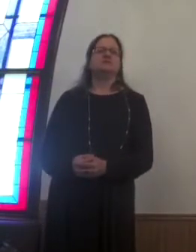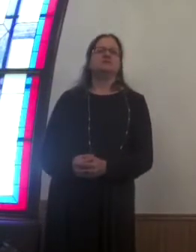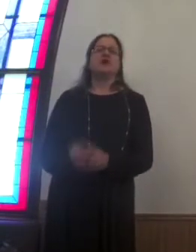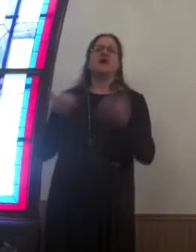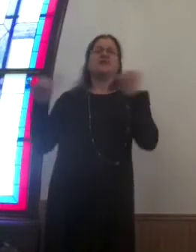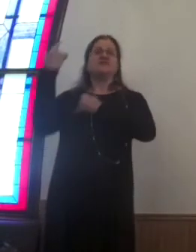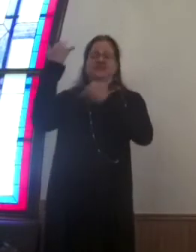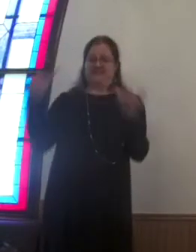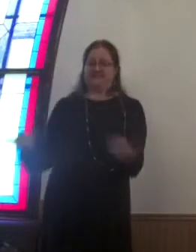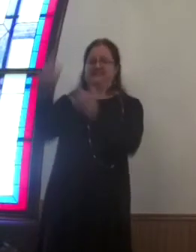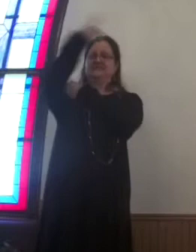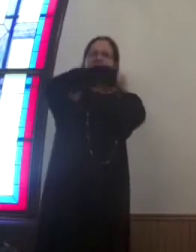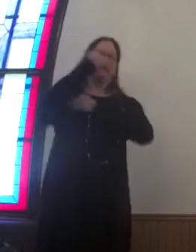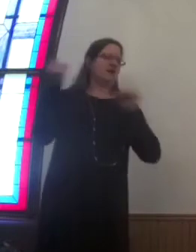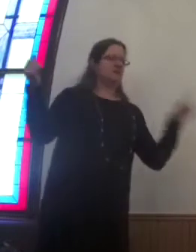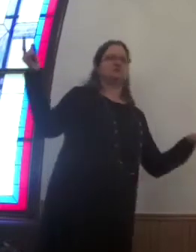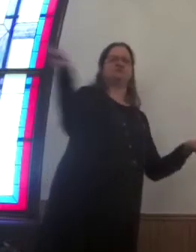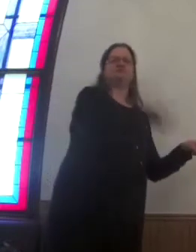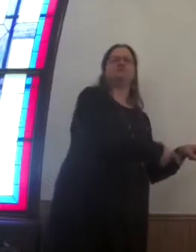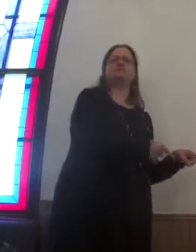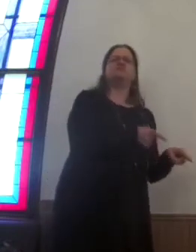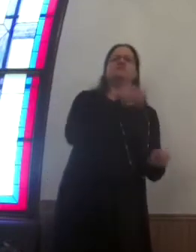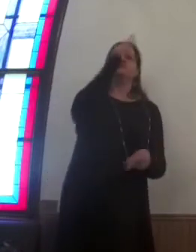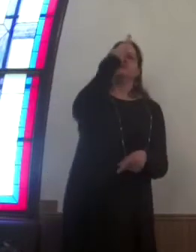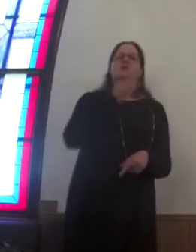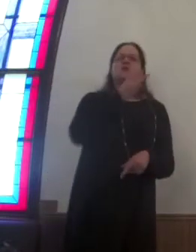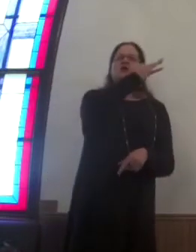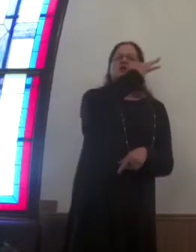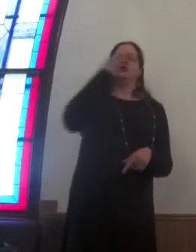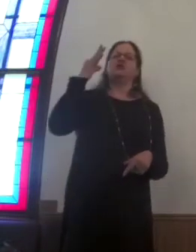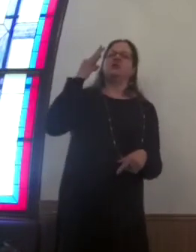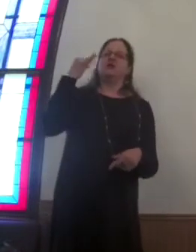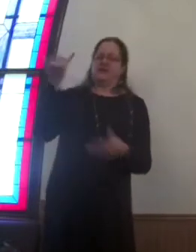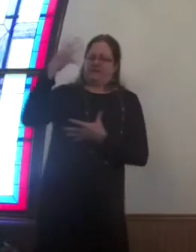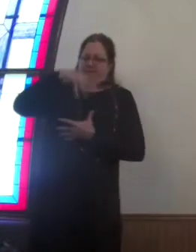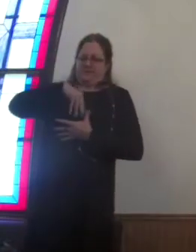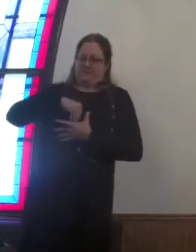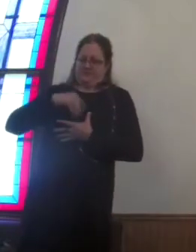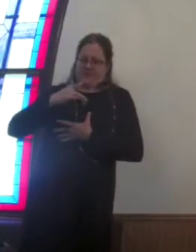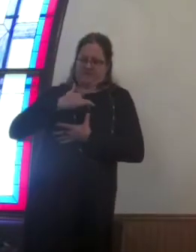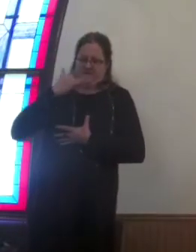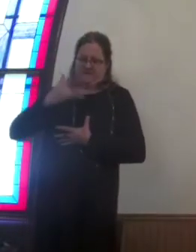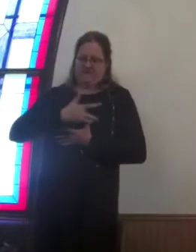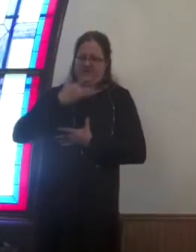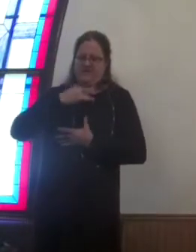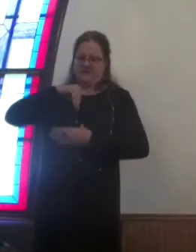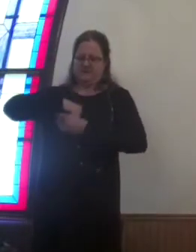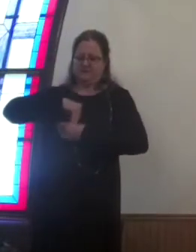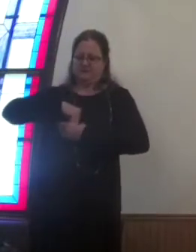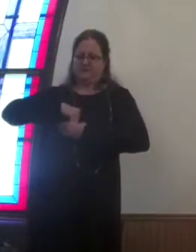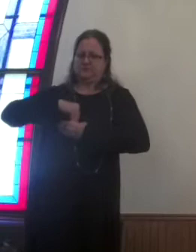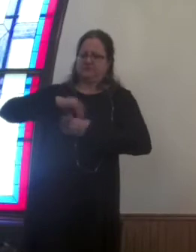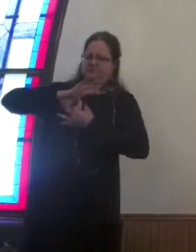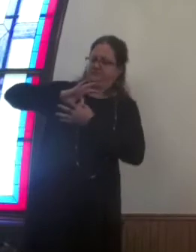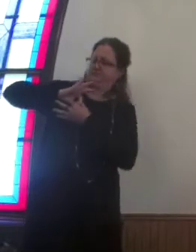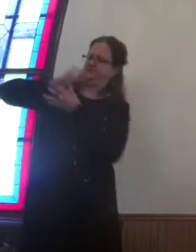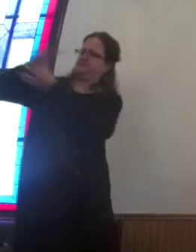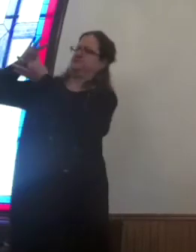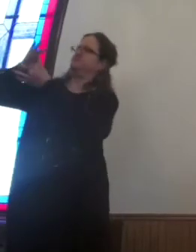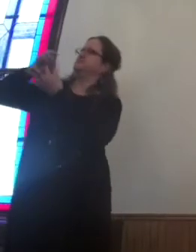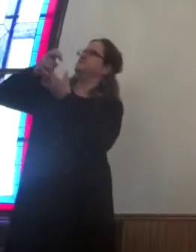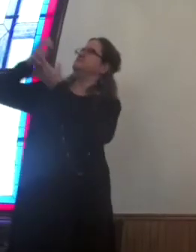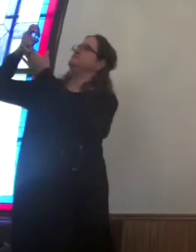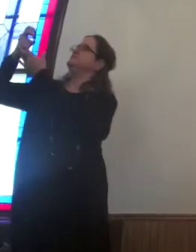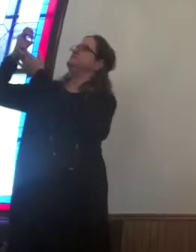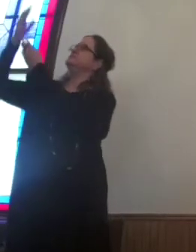let it be that revealed Christ or that revealed resurrection in us that becomes the gifts that we share